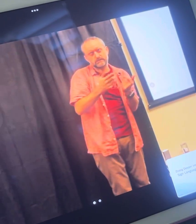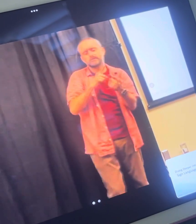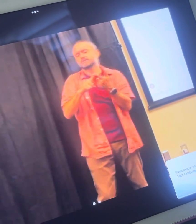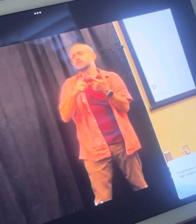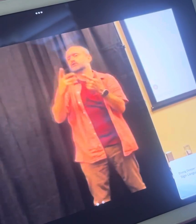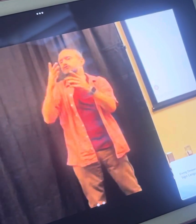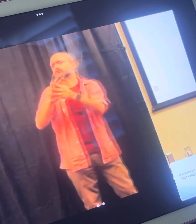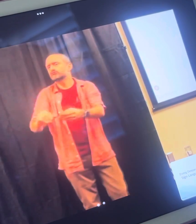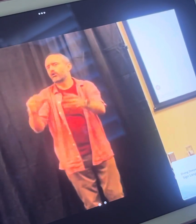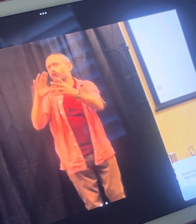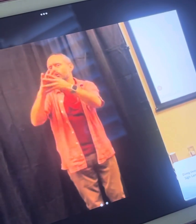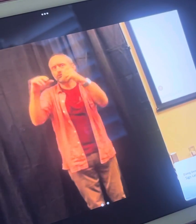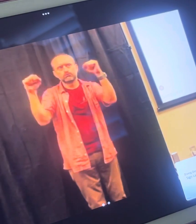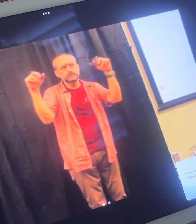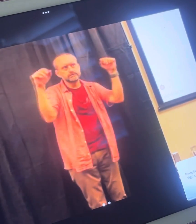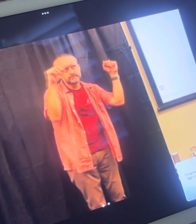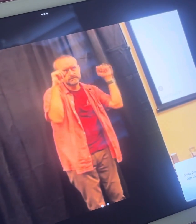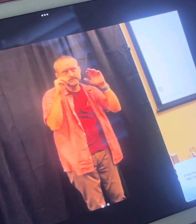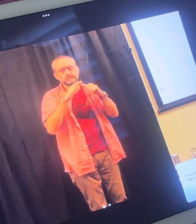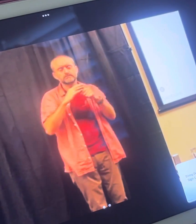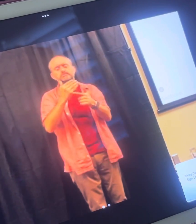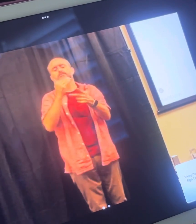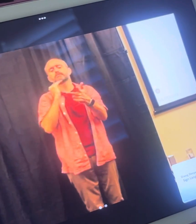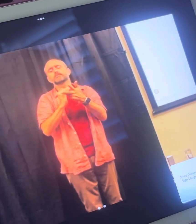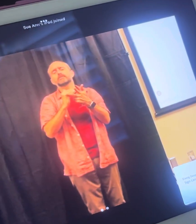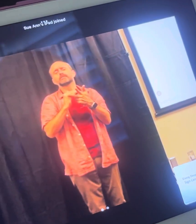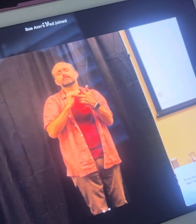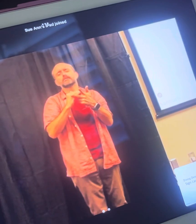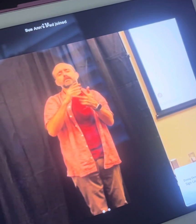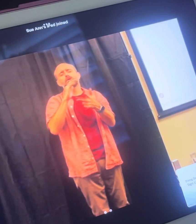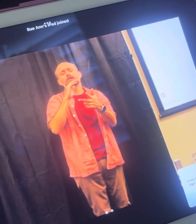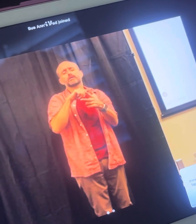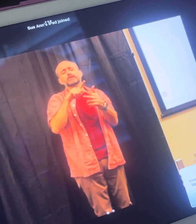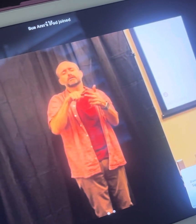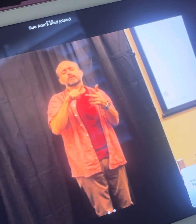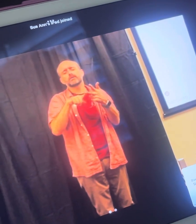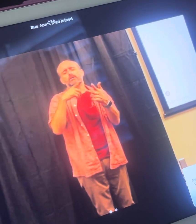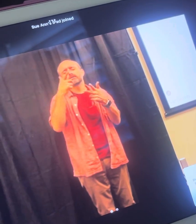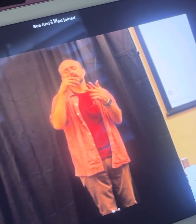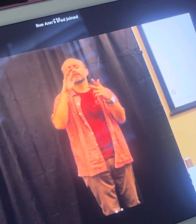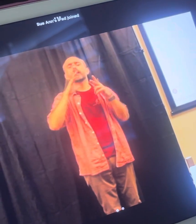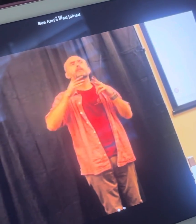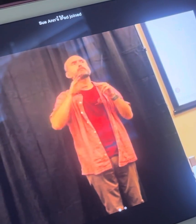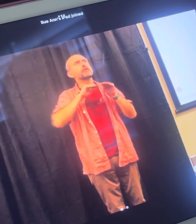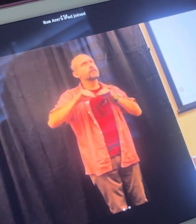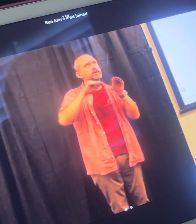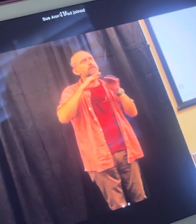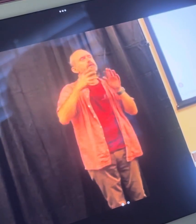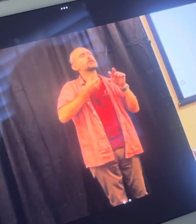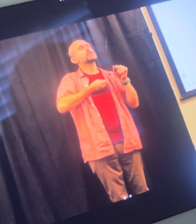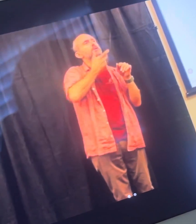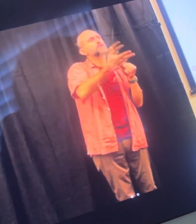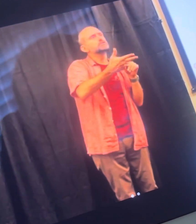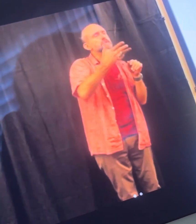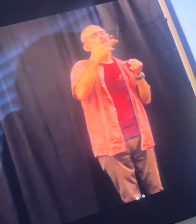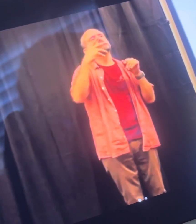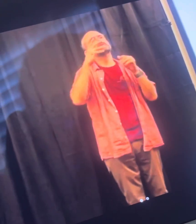There's a strong focus on emotion, as well as connecting that to signing and how to express